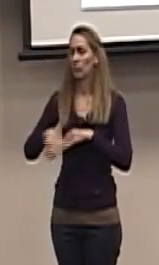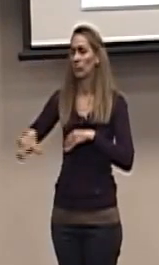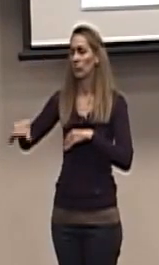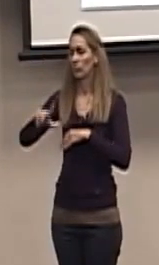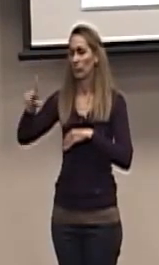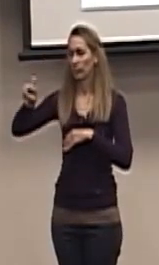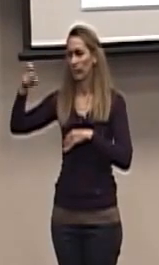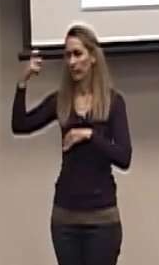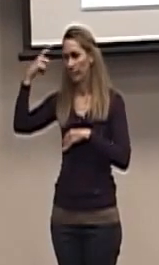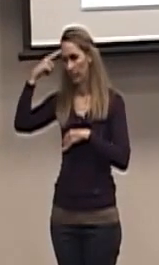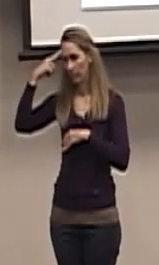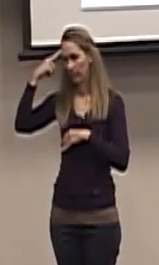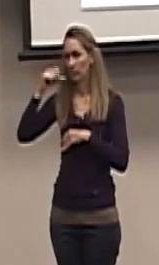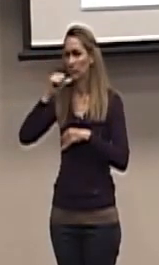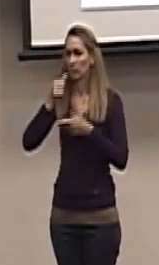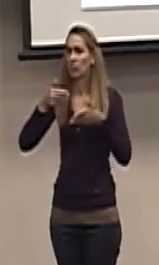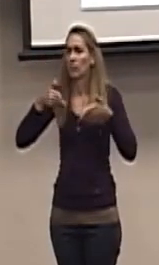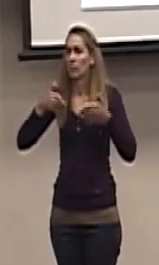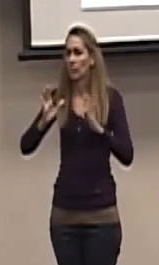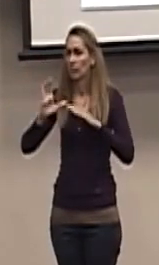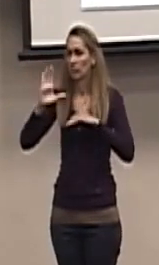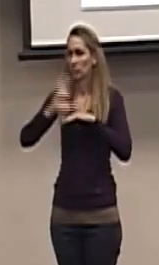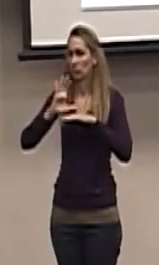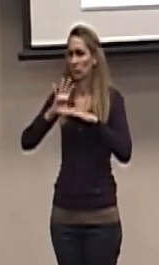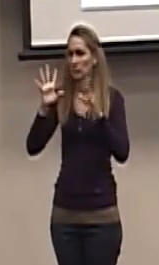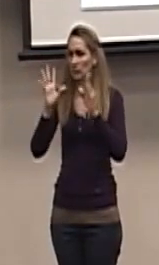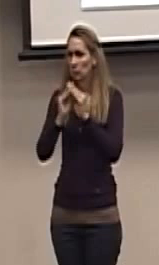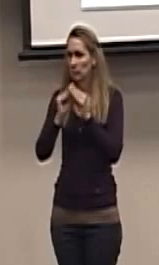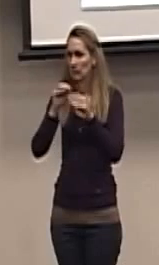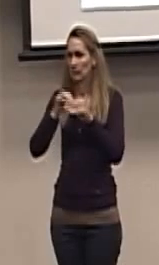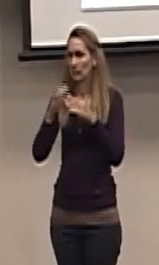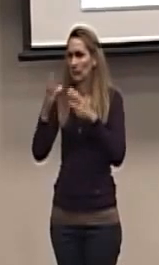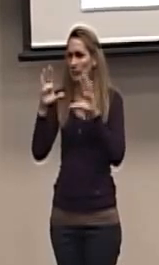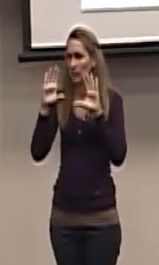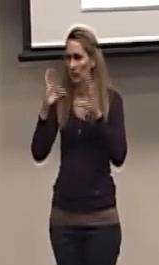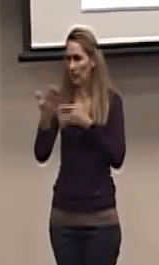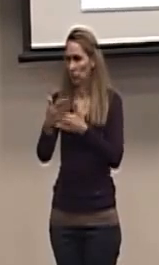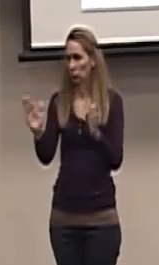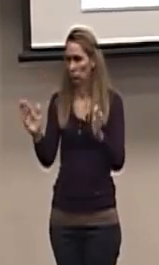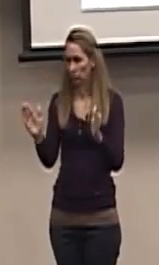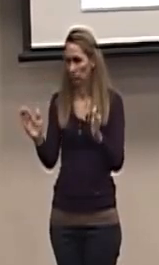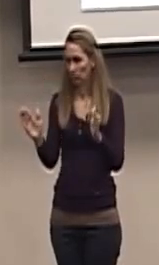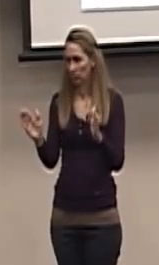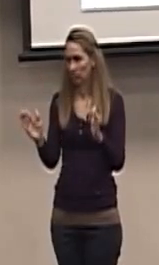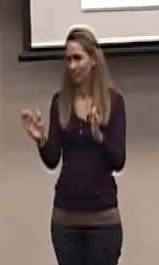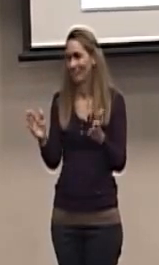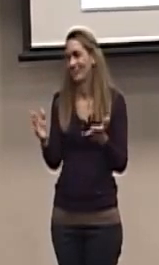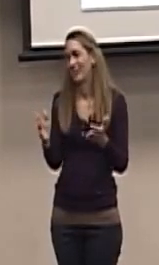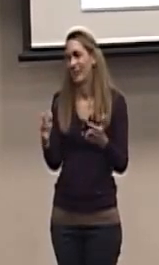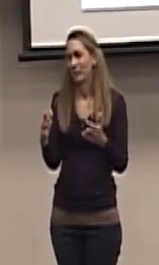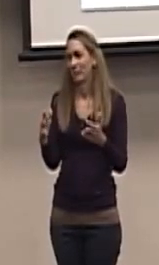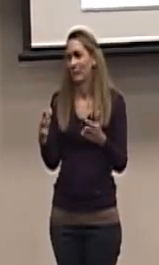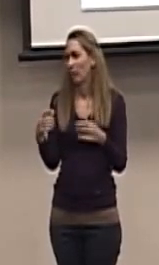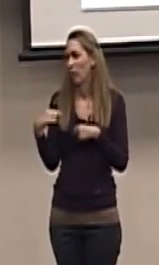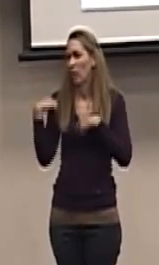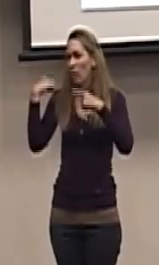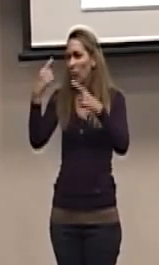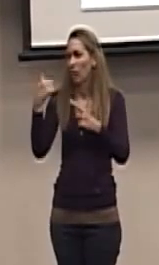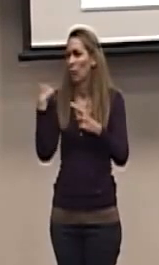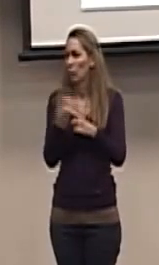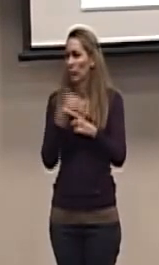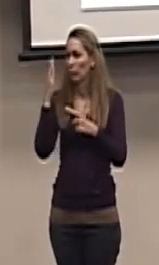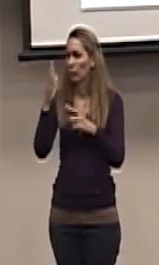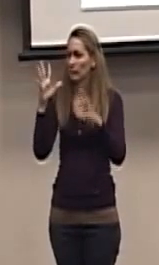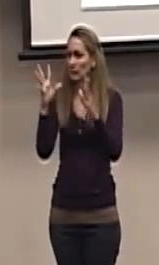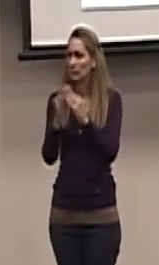government is not allowing churches to meet in the classrooms, which has been the system over the years. Previously,